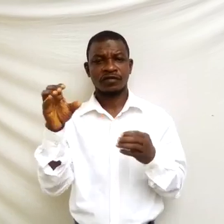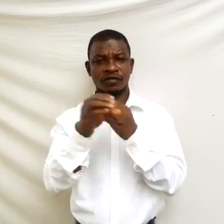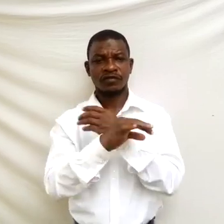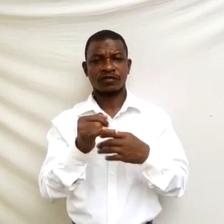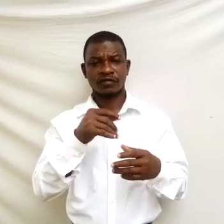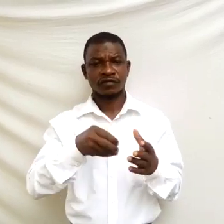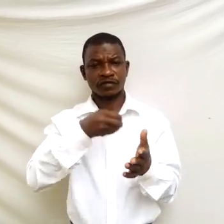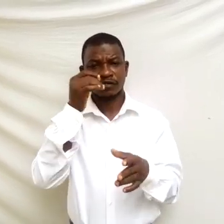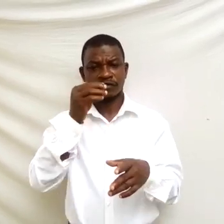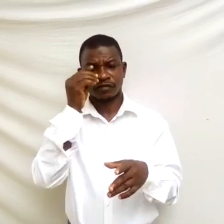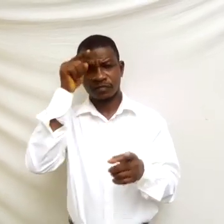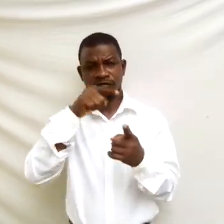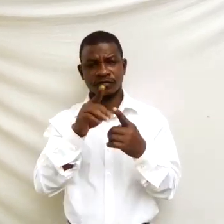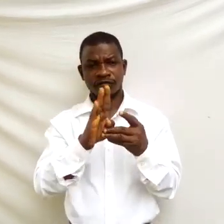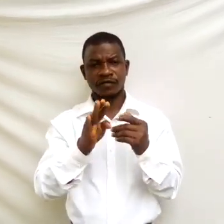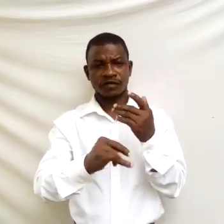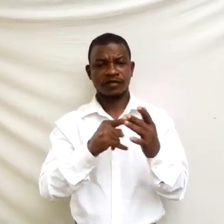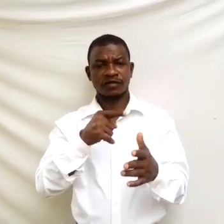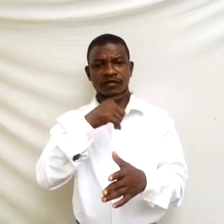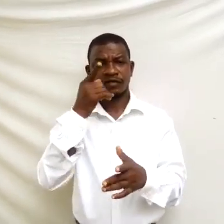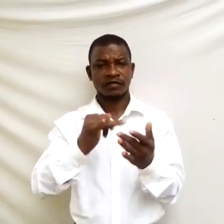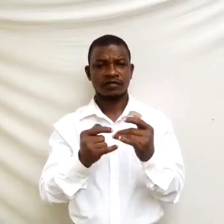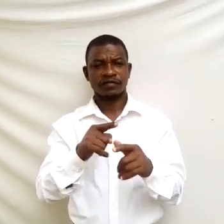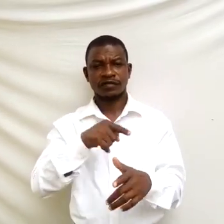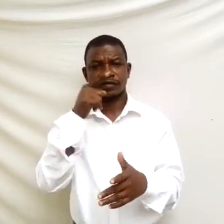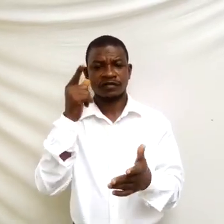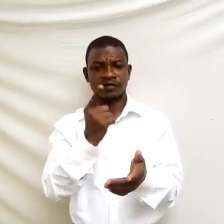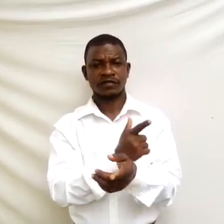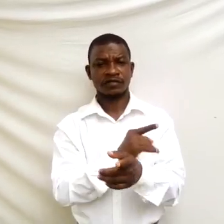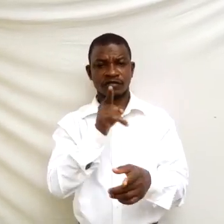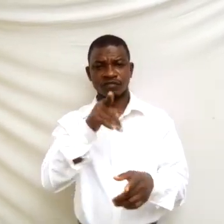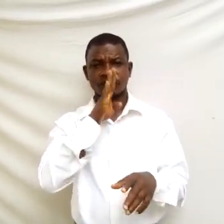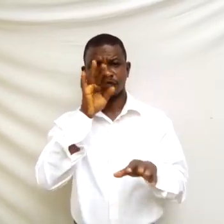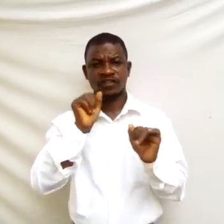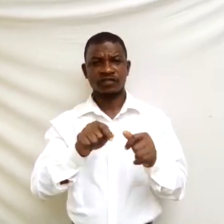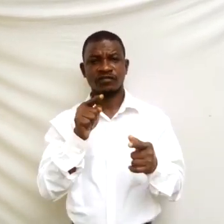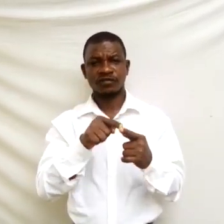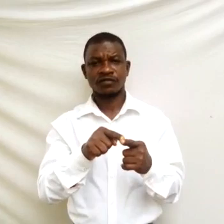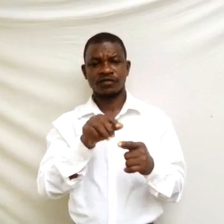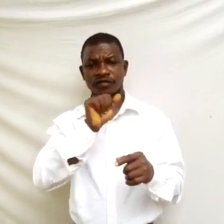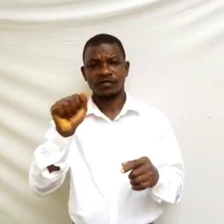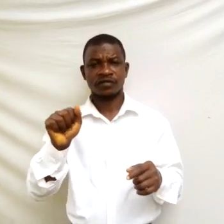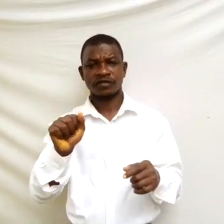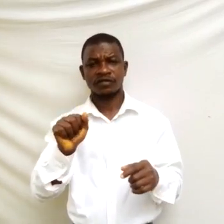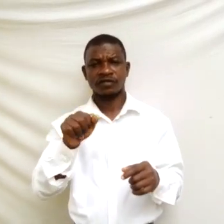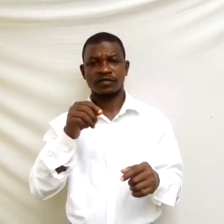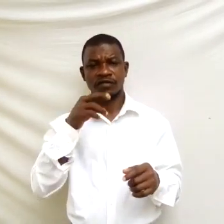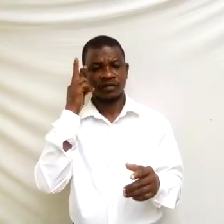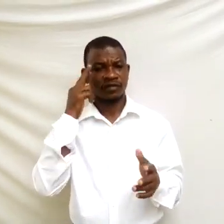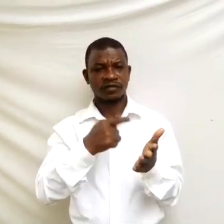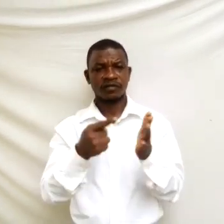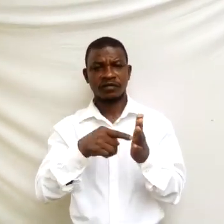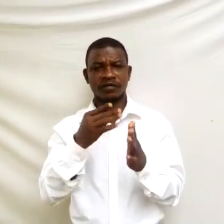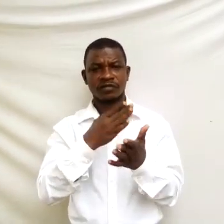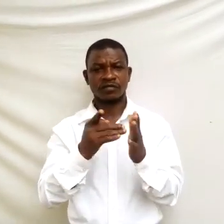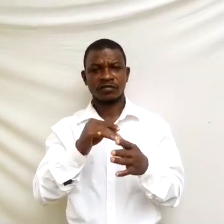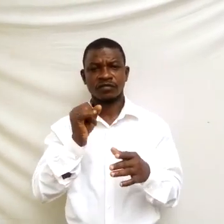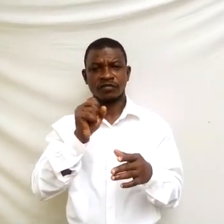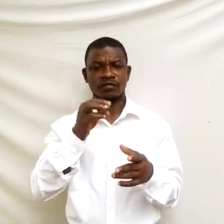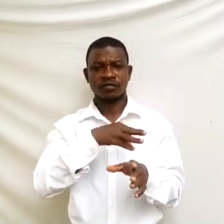objectives. By the end of this lesson, you will be able to A. Recognize some standard integrals.